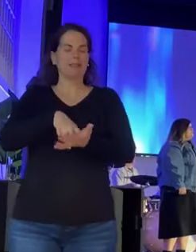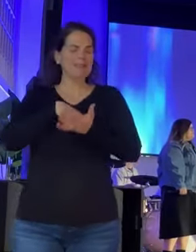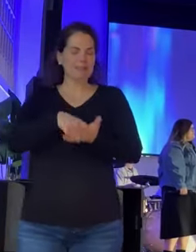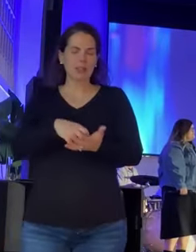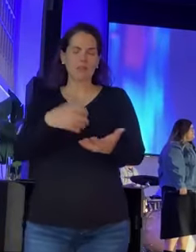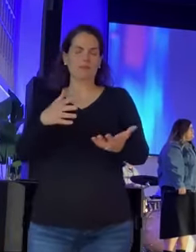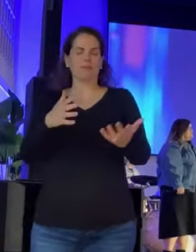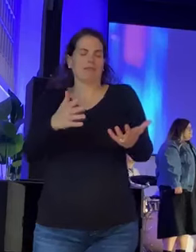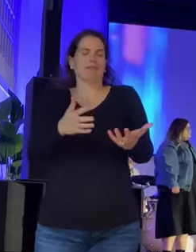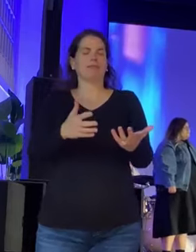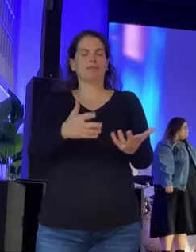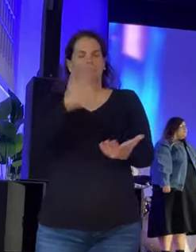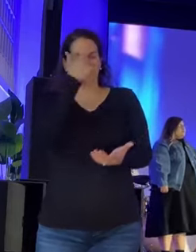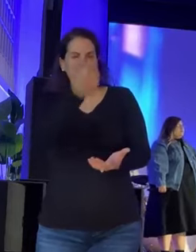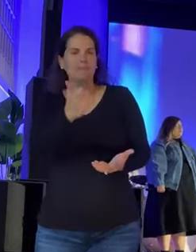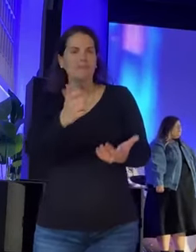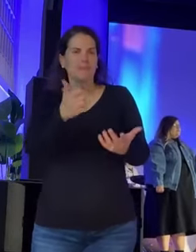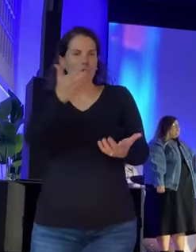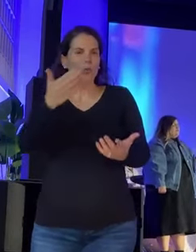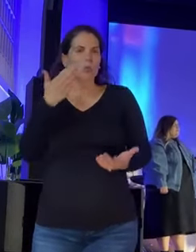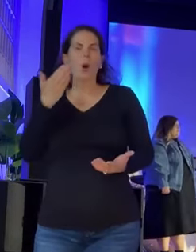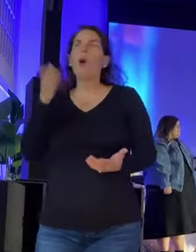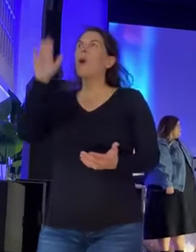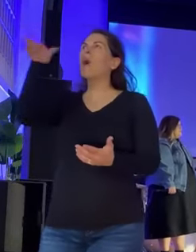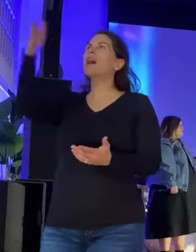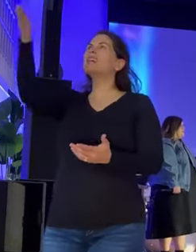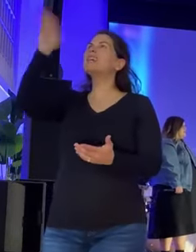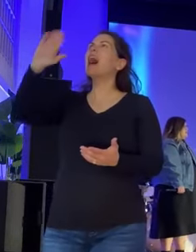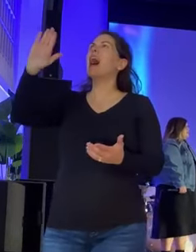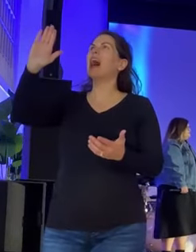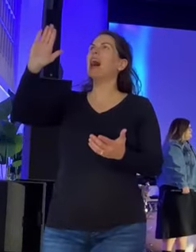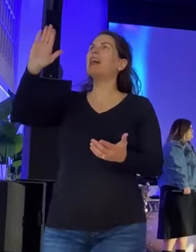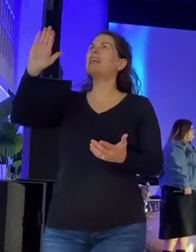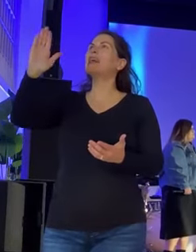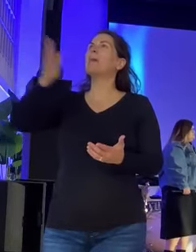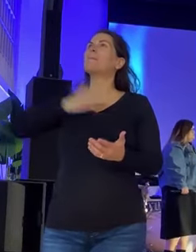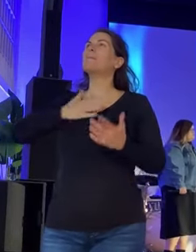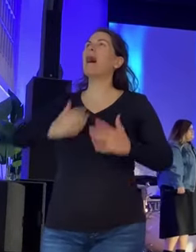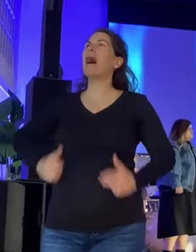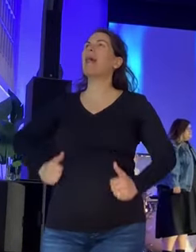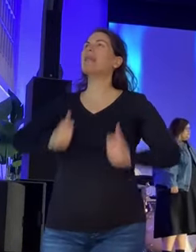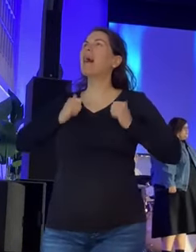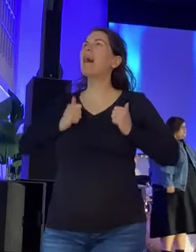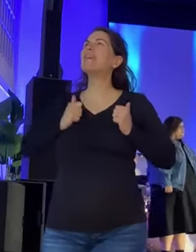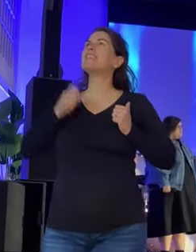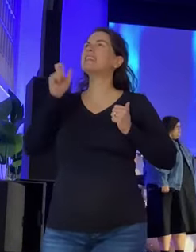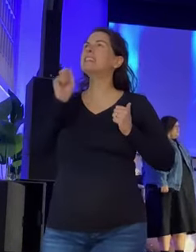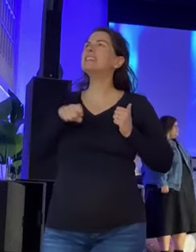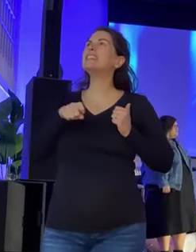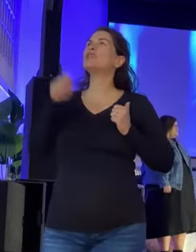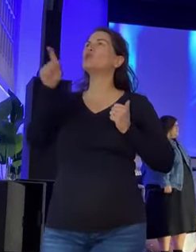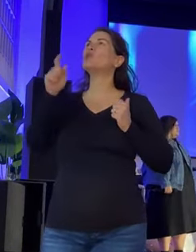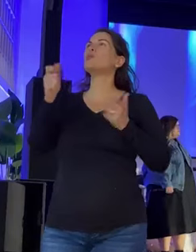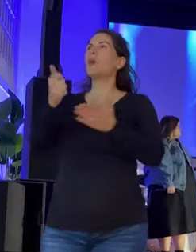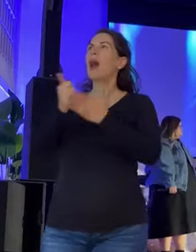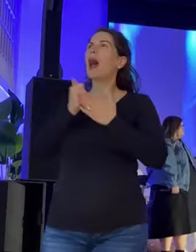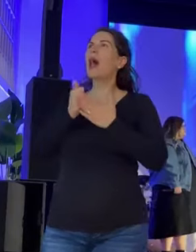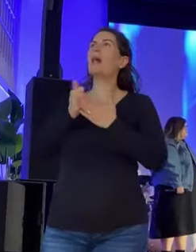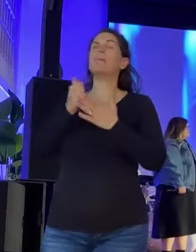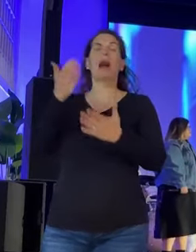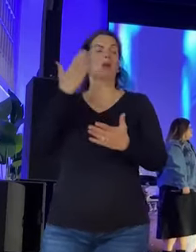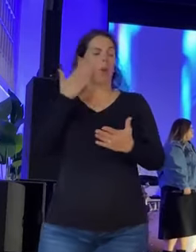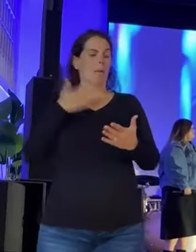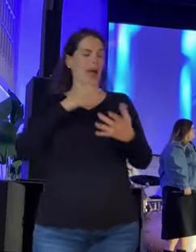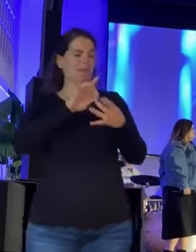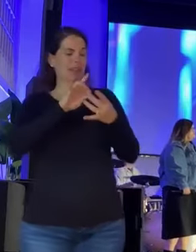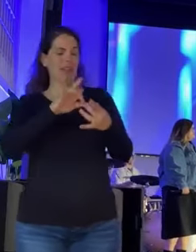know what it looks like, but I know what I need God to breathe life into my own life. I know the relationships that are broken